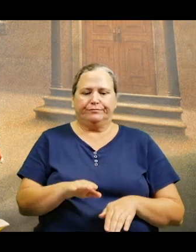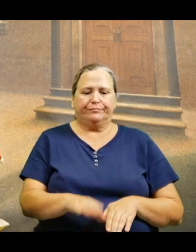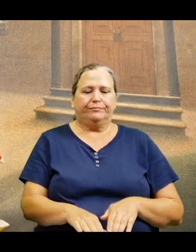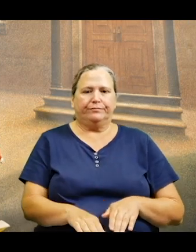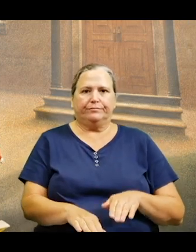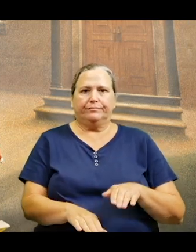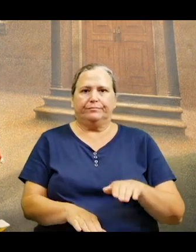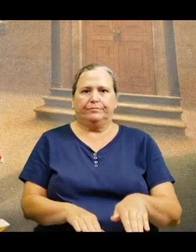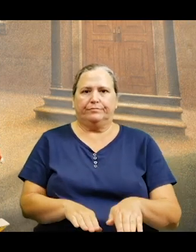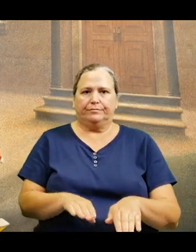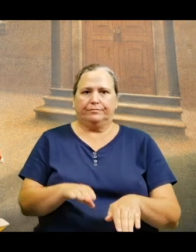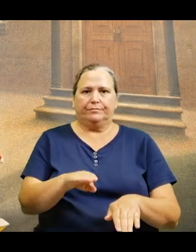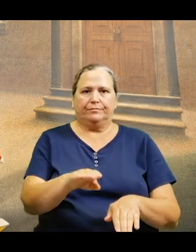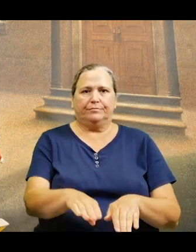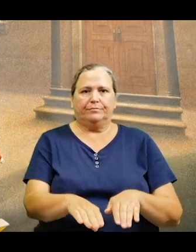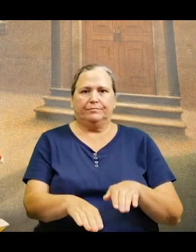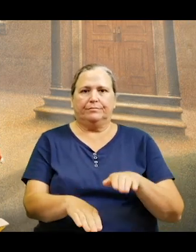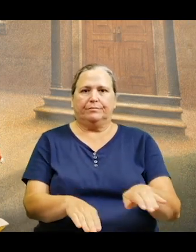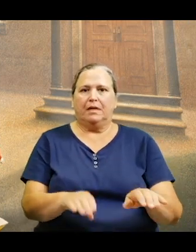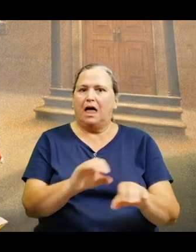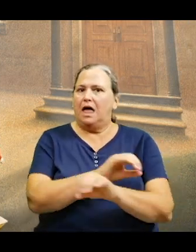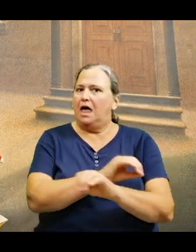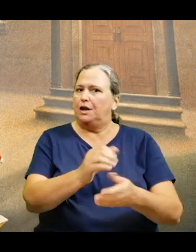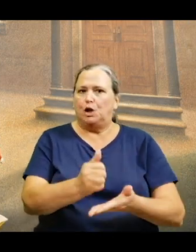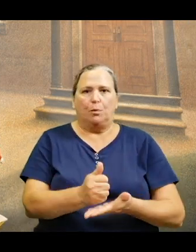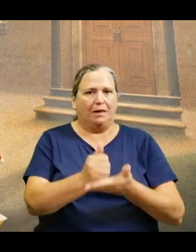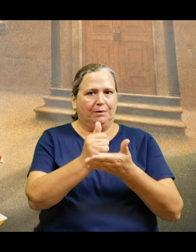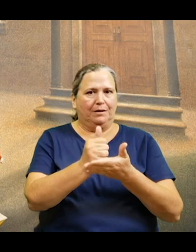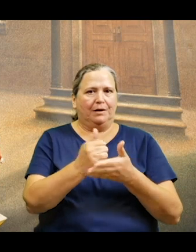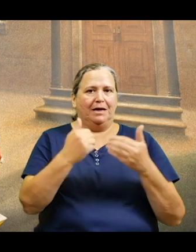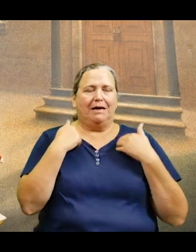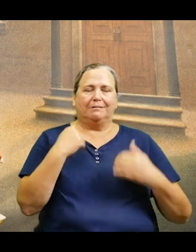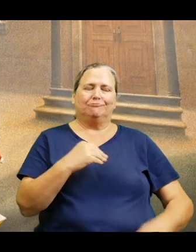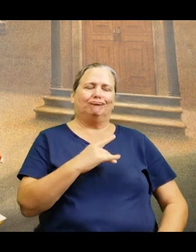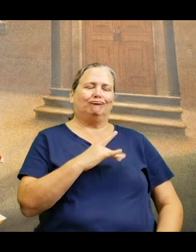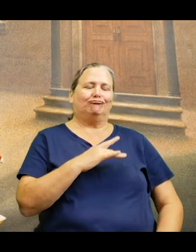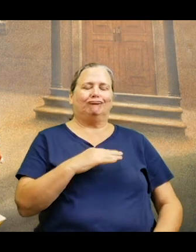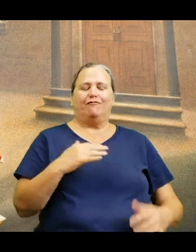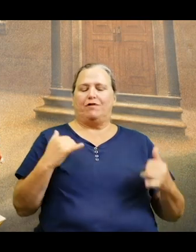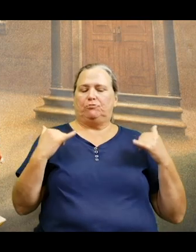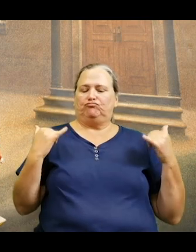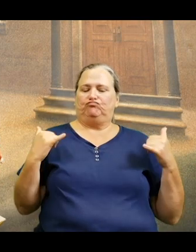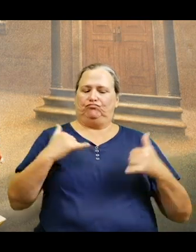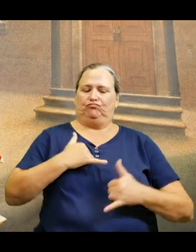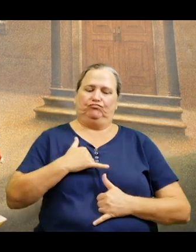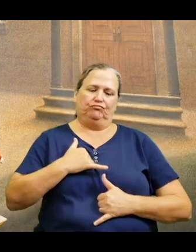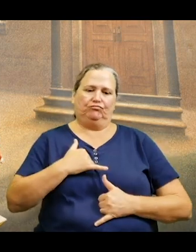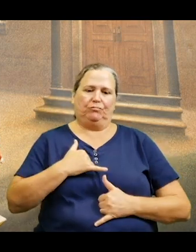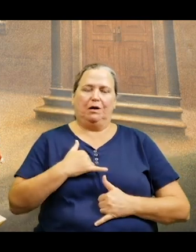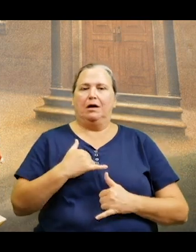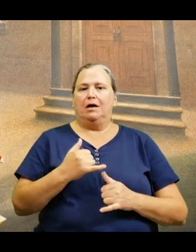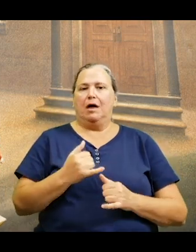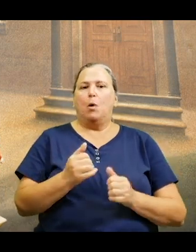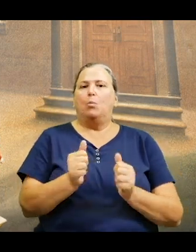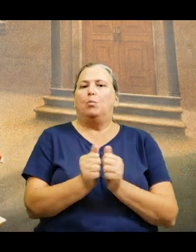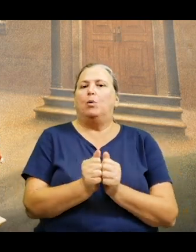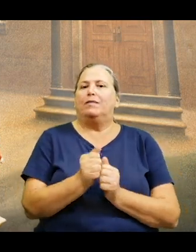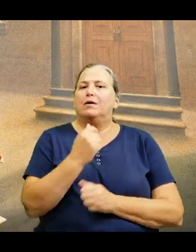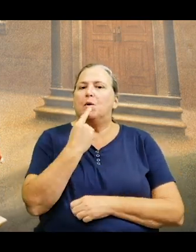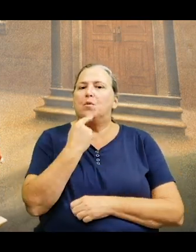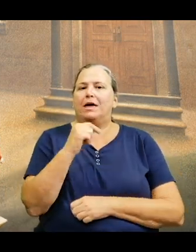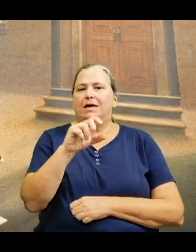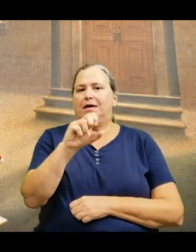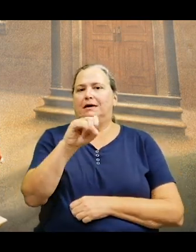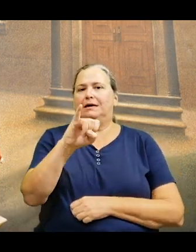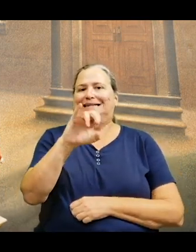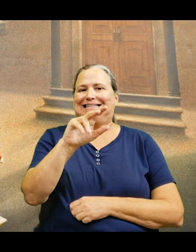without any assistance from anybody. He was wearing a fine suit made of red silk. He walked down the sidewalk and then he